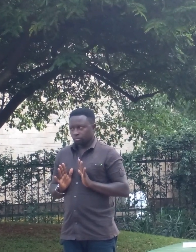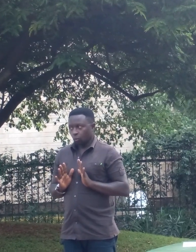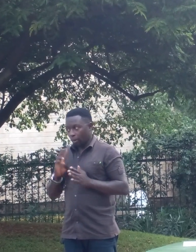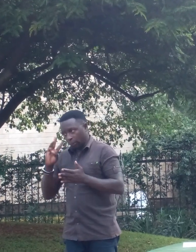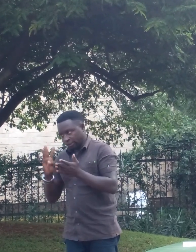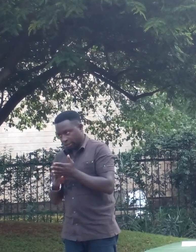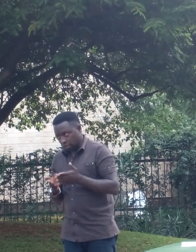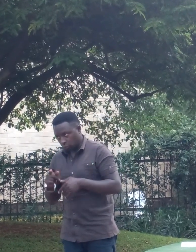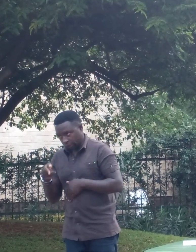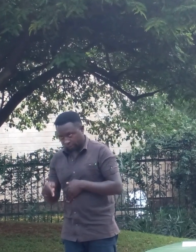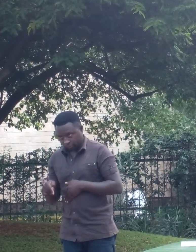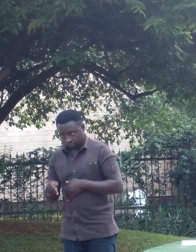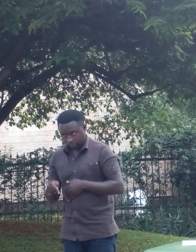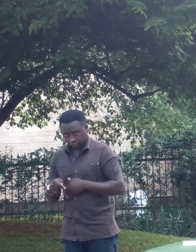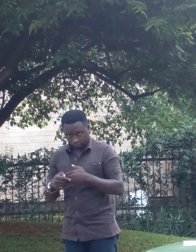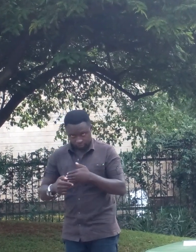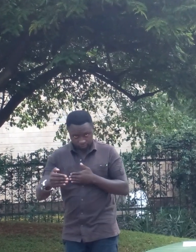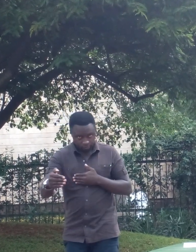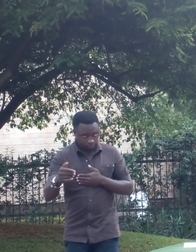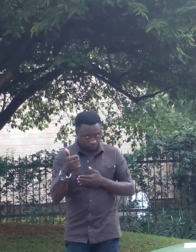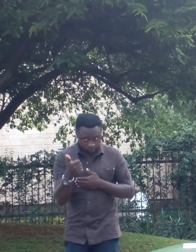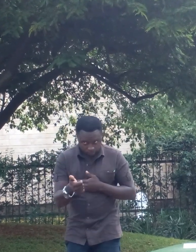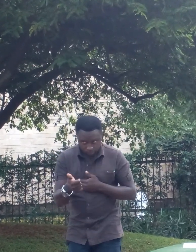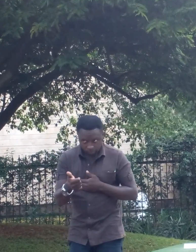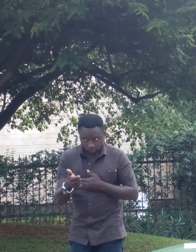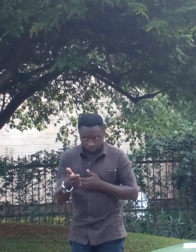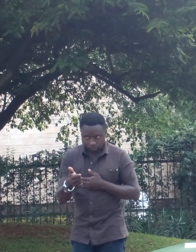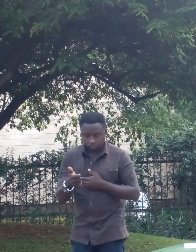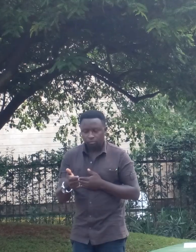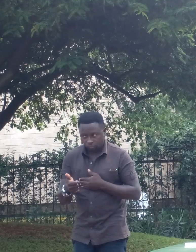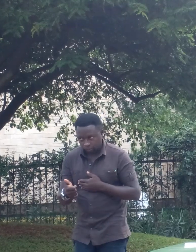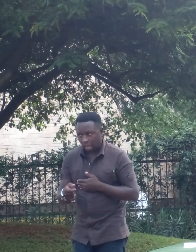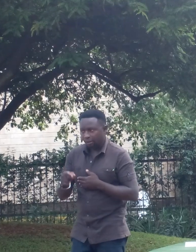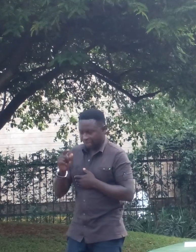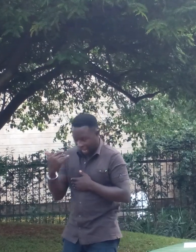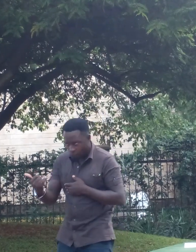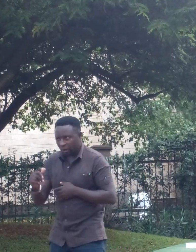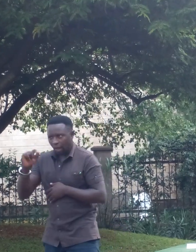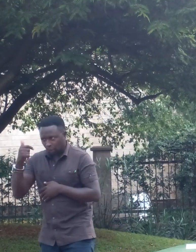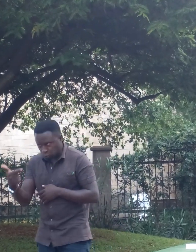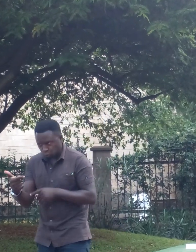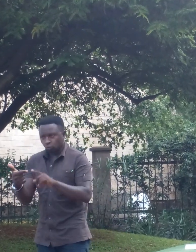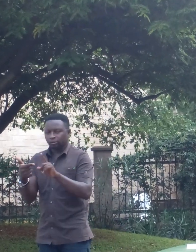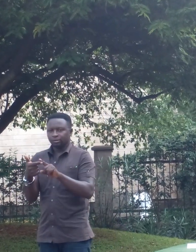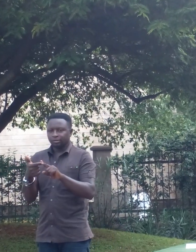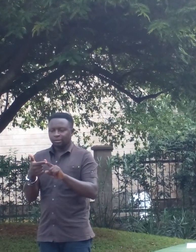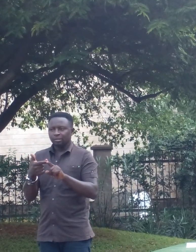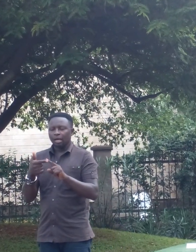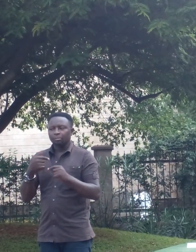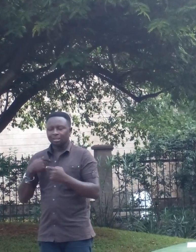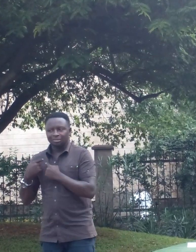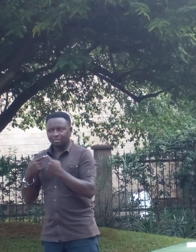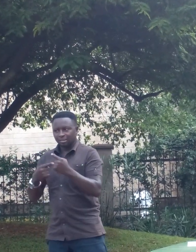to support the players. If the witness is there, we move on finally. Now, number two, secondly,